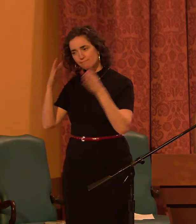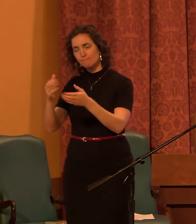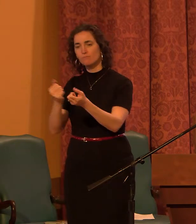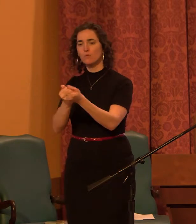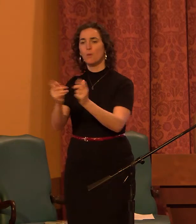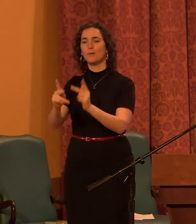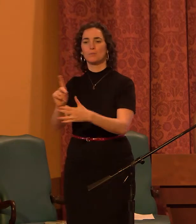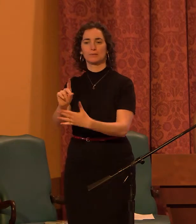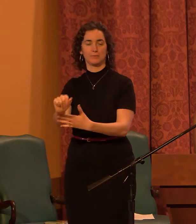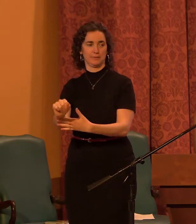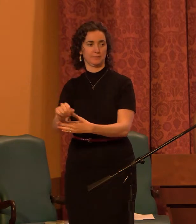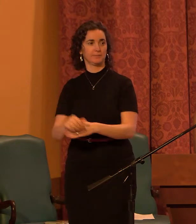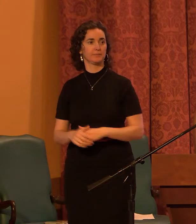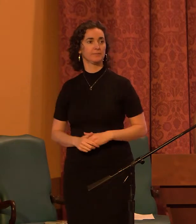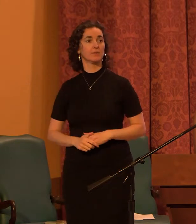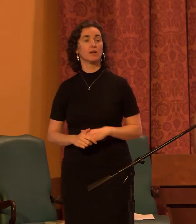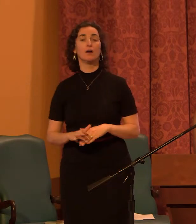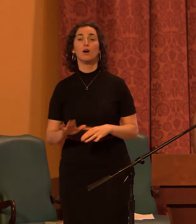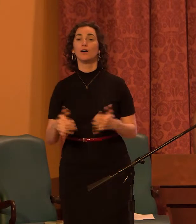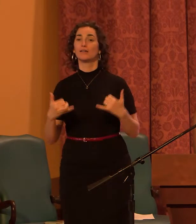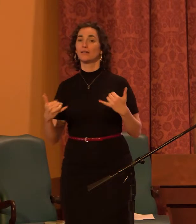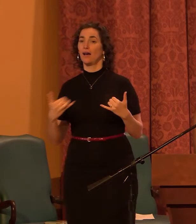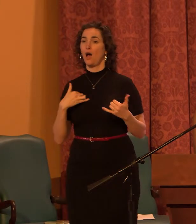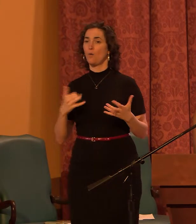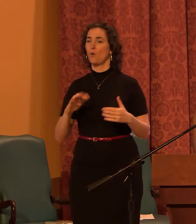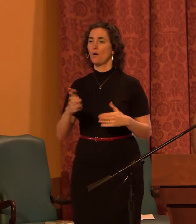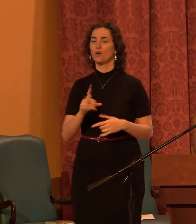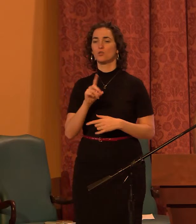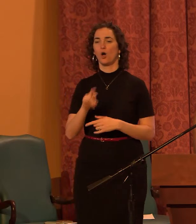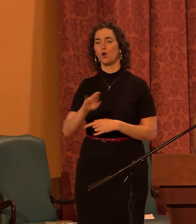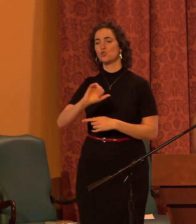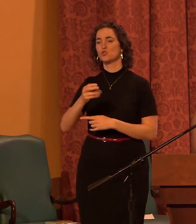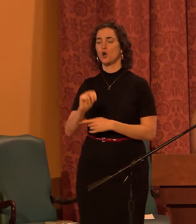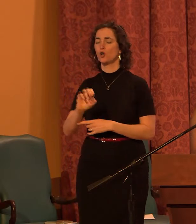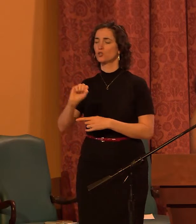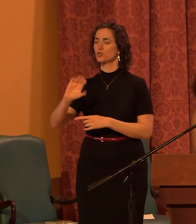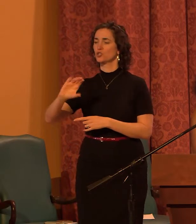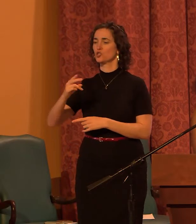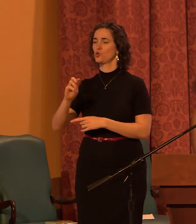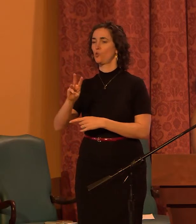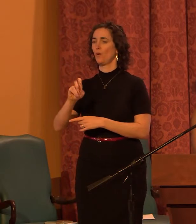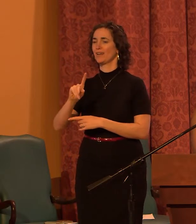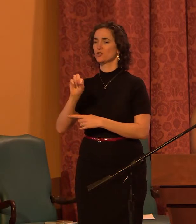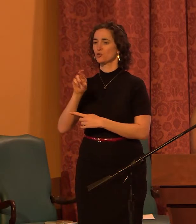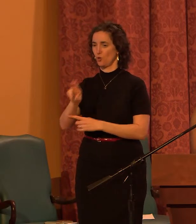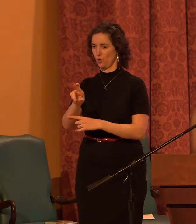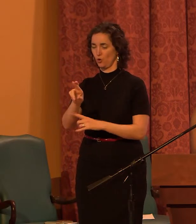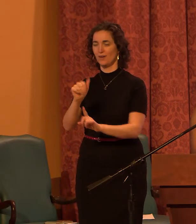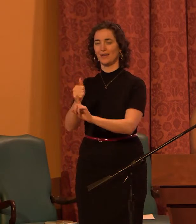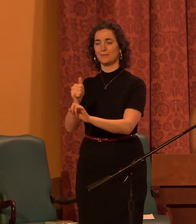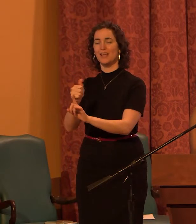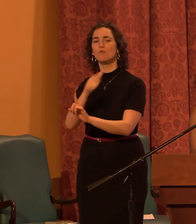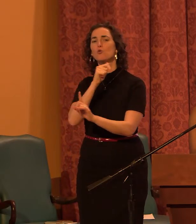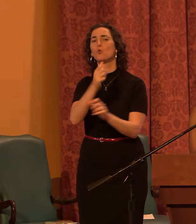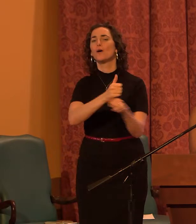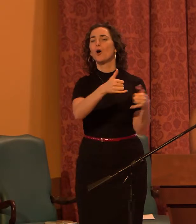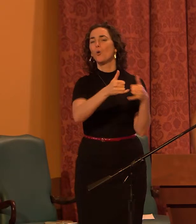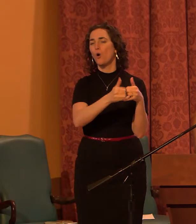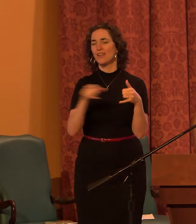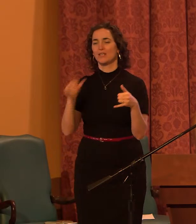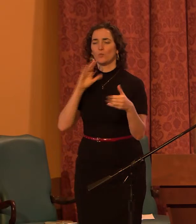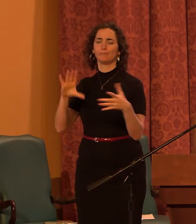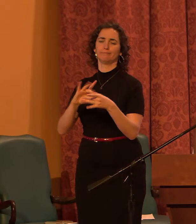with disabilities. Now I would like to welcome Dr. John Schweitzer to introduce the award recipient.